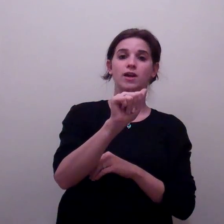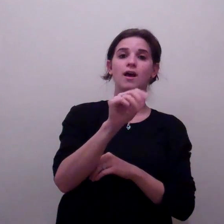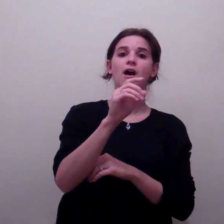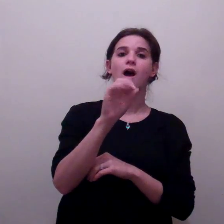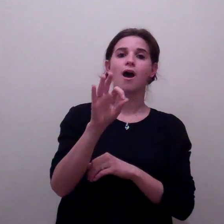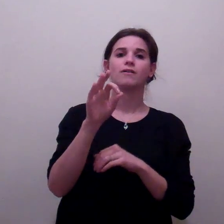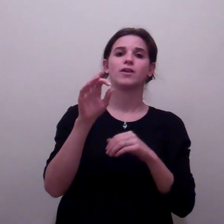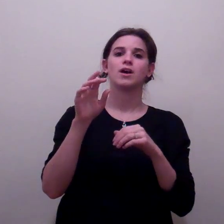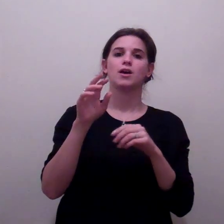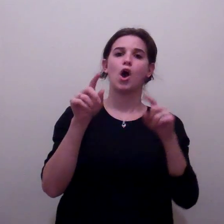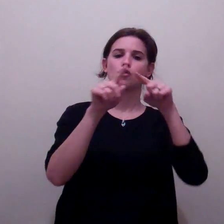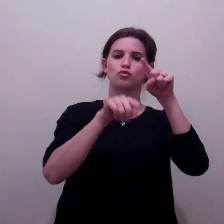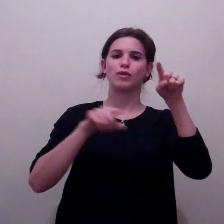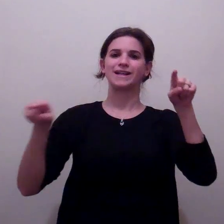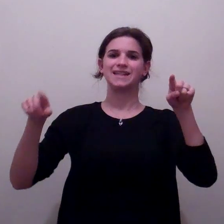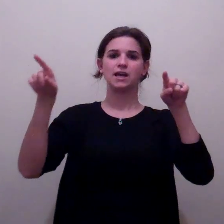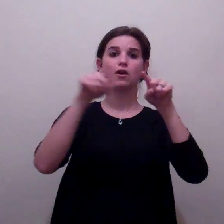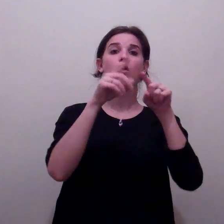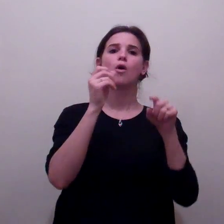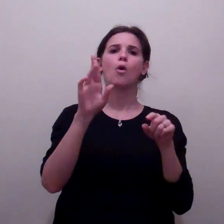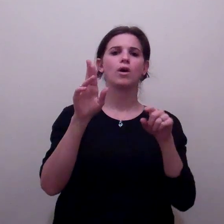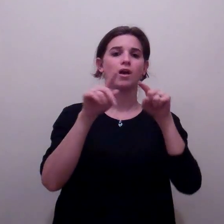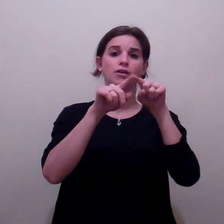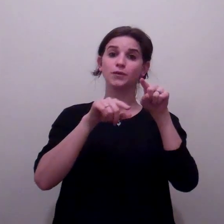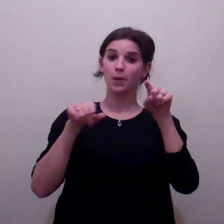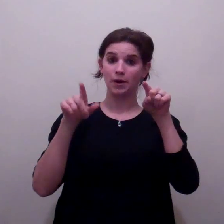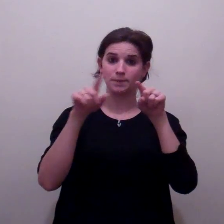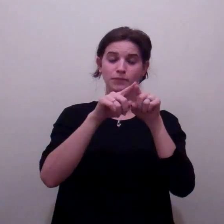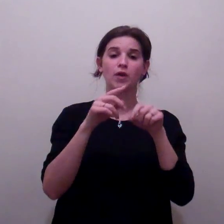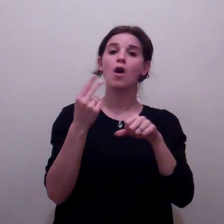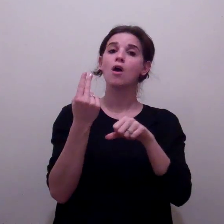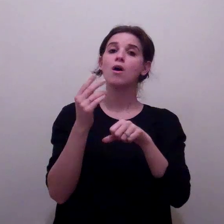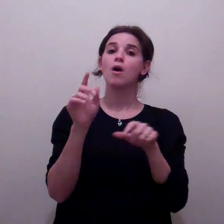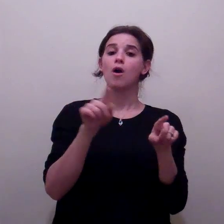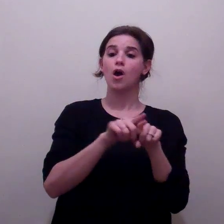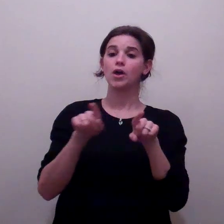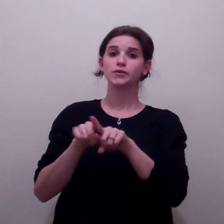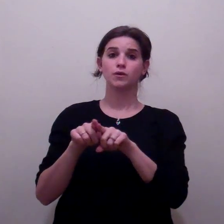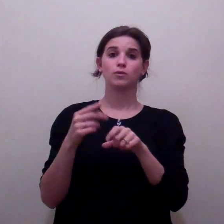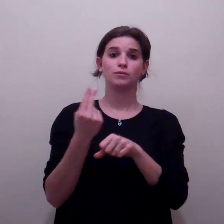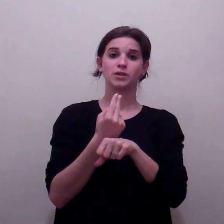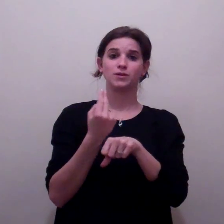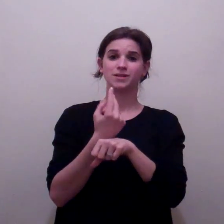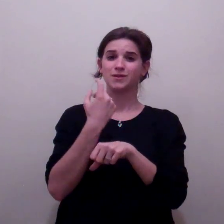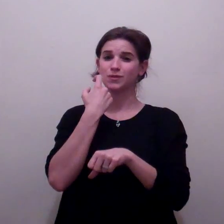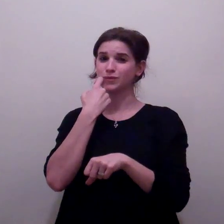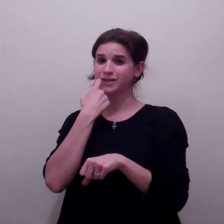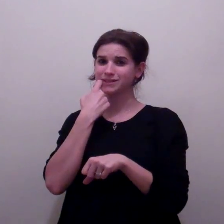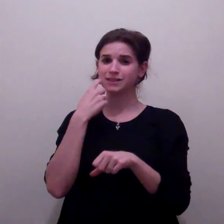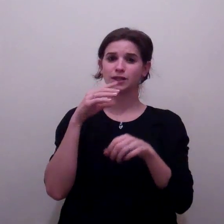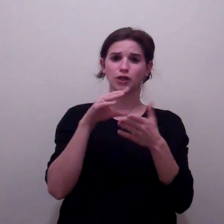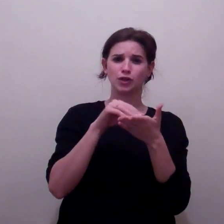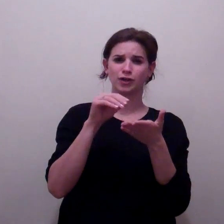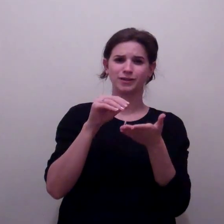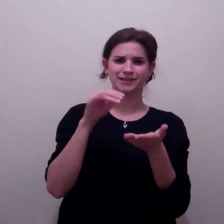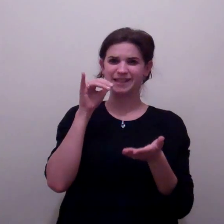will also be using the new formulas that we learned yesterday, and how to find the volume of